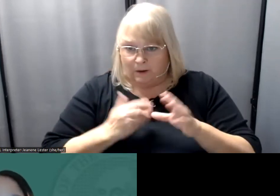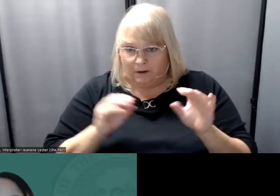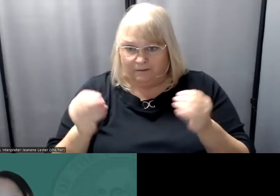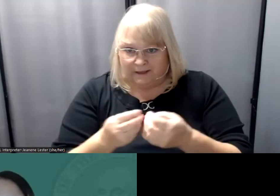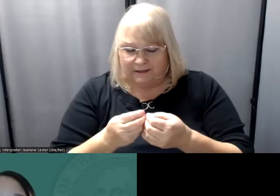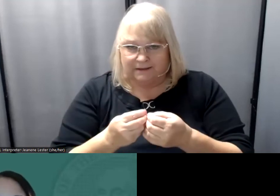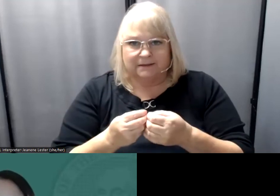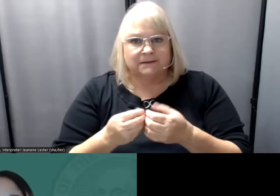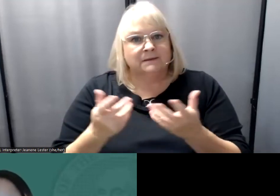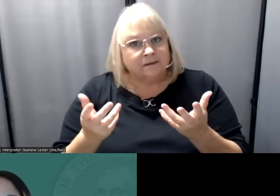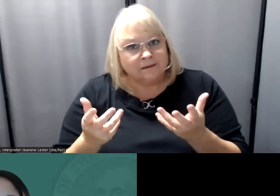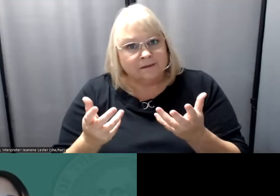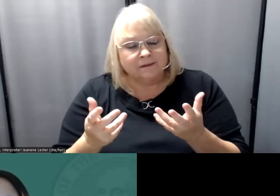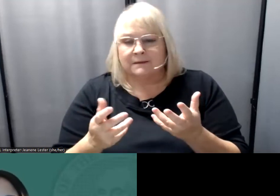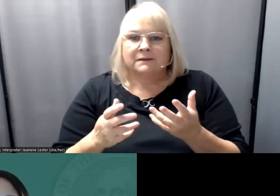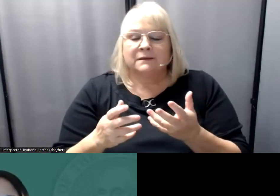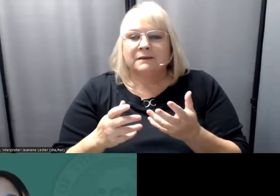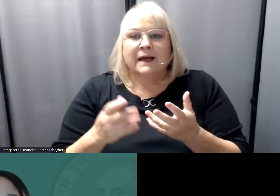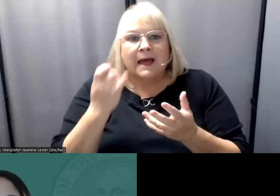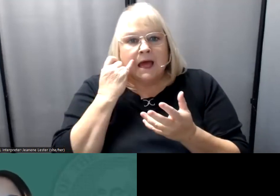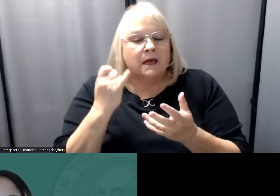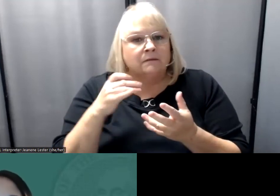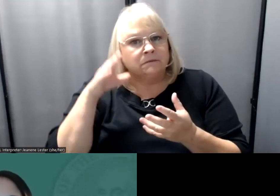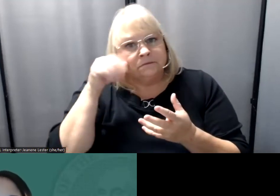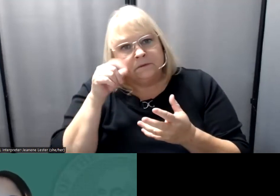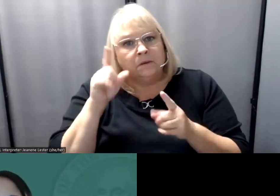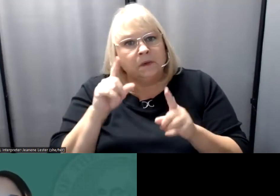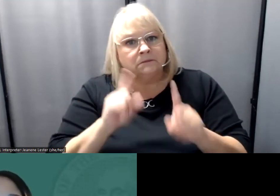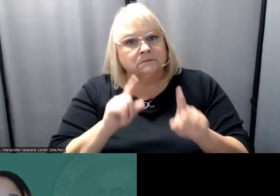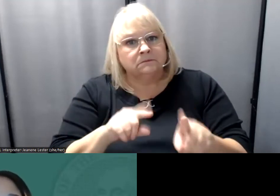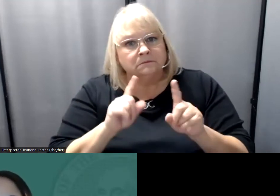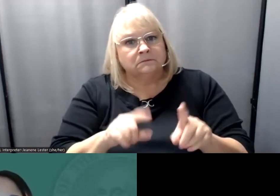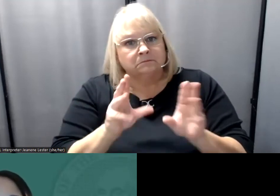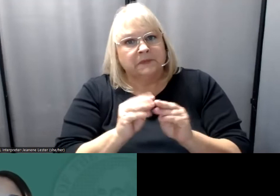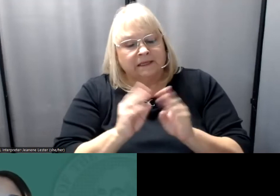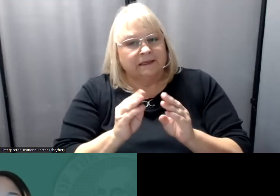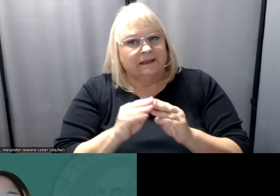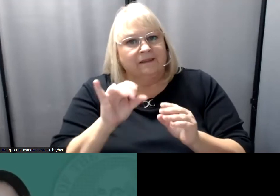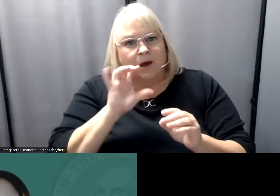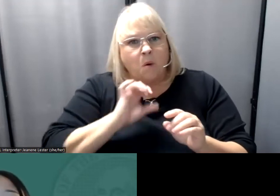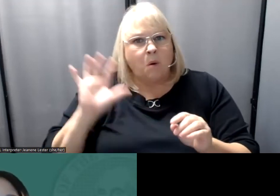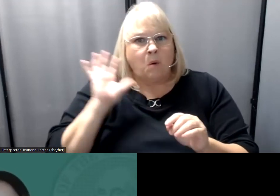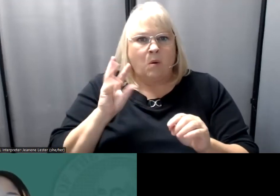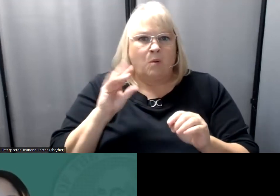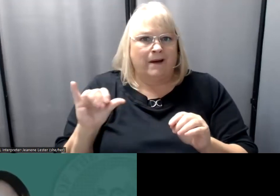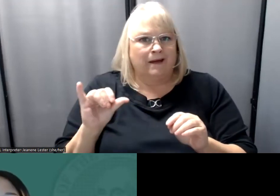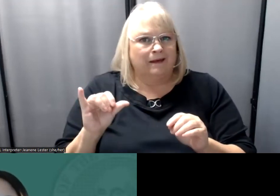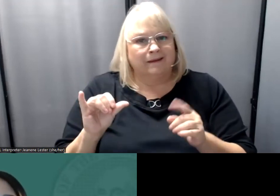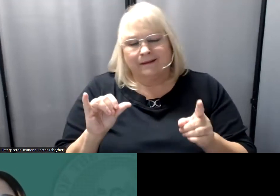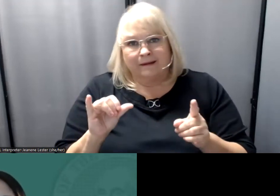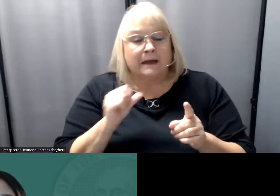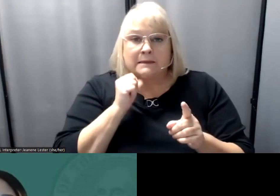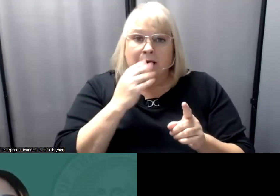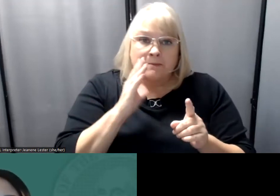way. And not that that's bad and the new way is good. It's what are the benefits? How do we apply both,